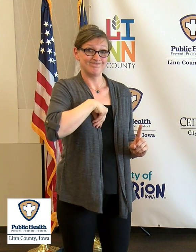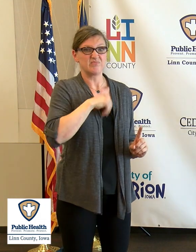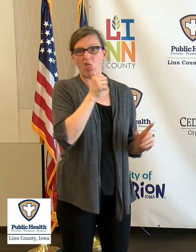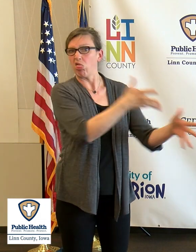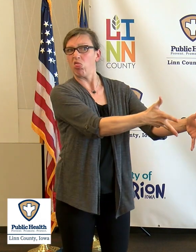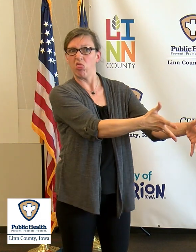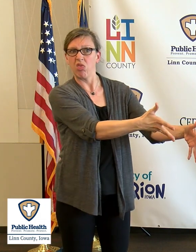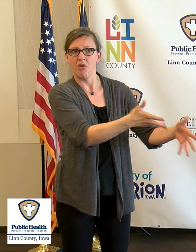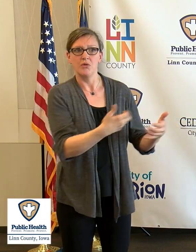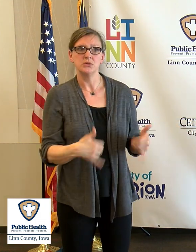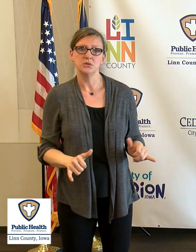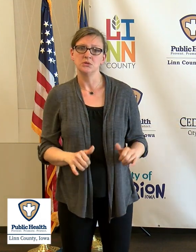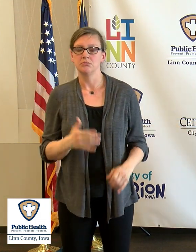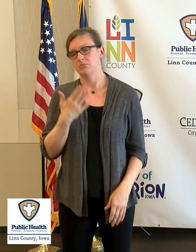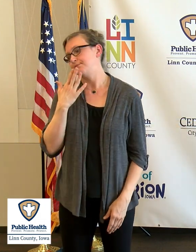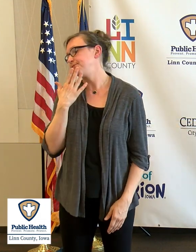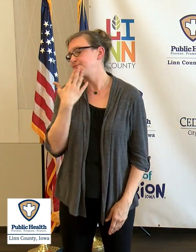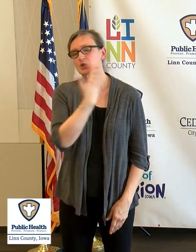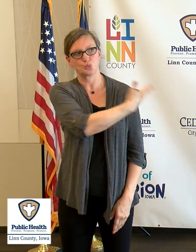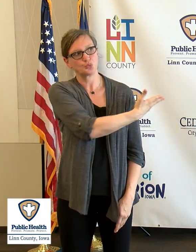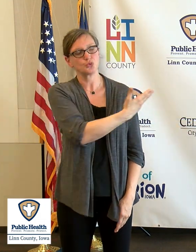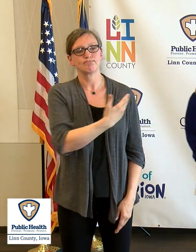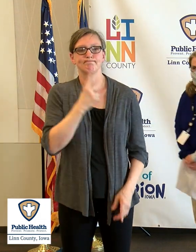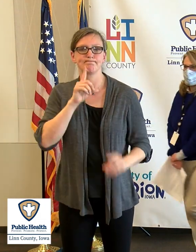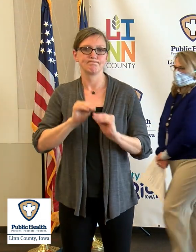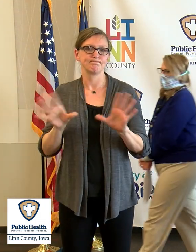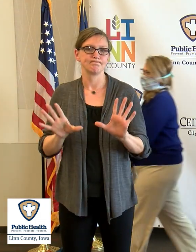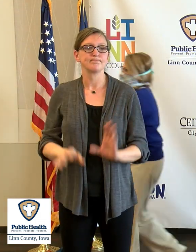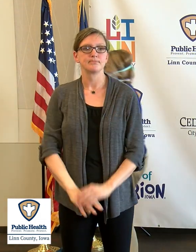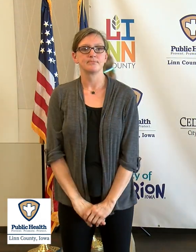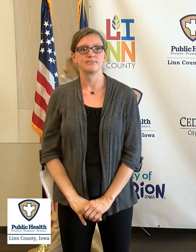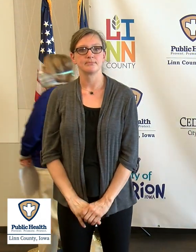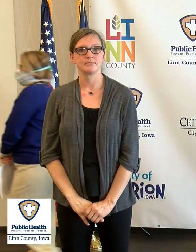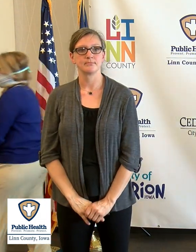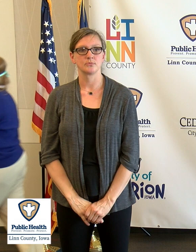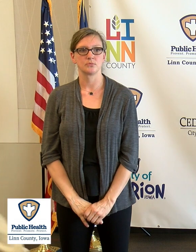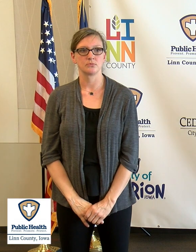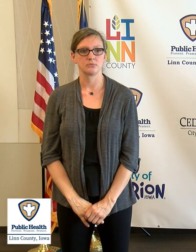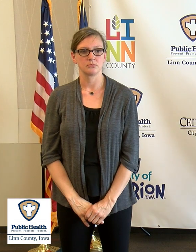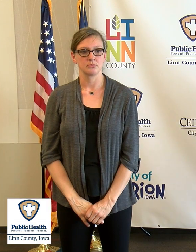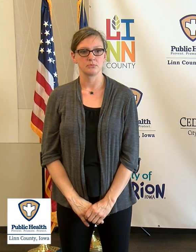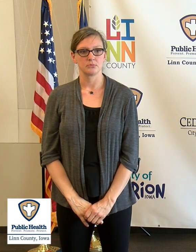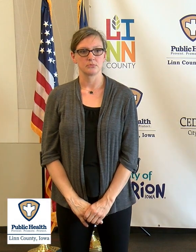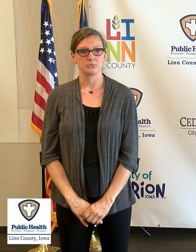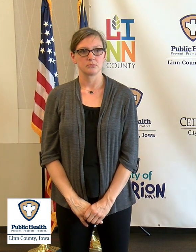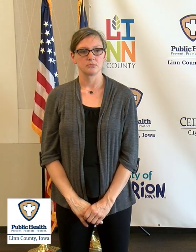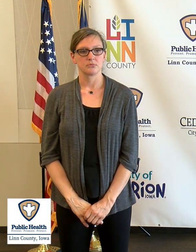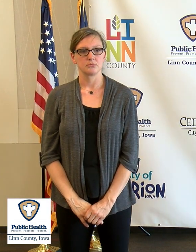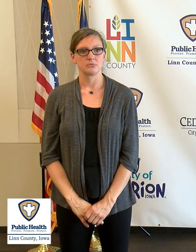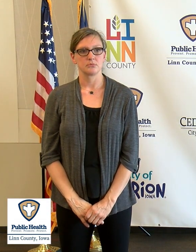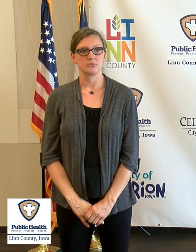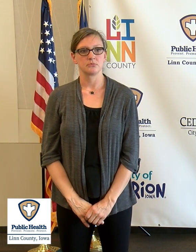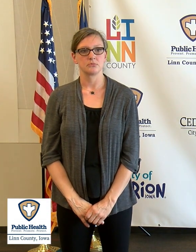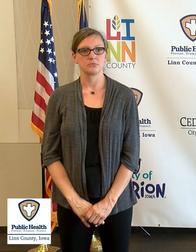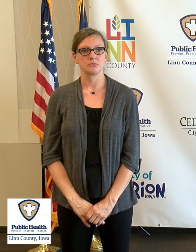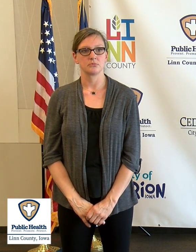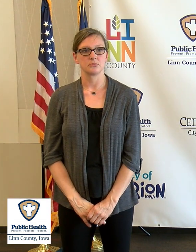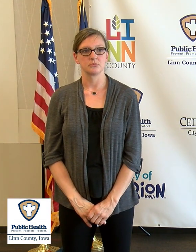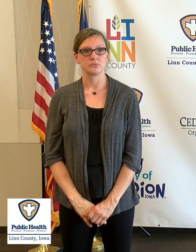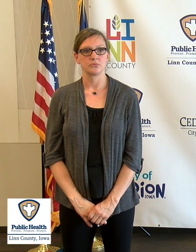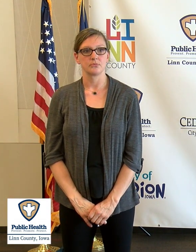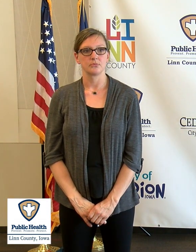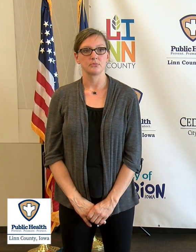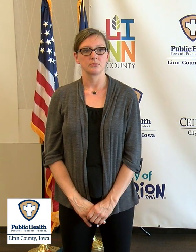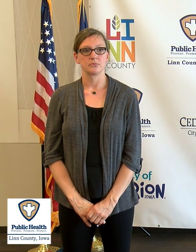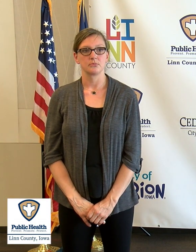Okay, thank you. Yep. That is my last question. Yep. Thank you, Travis. It looks